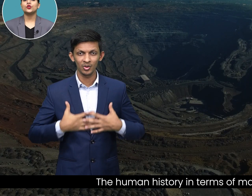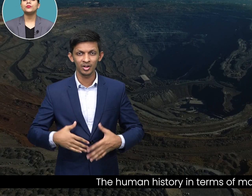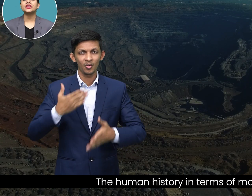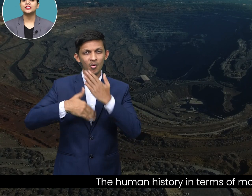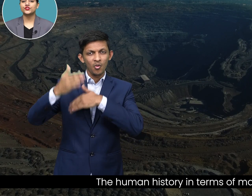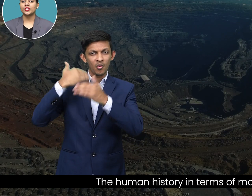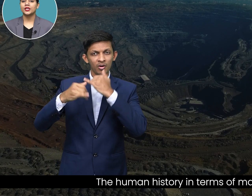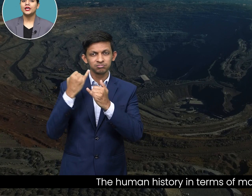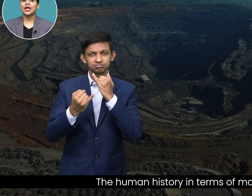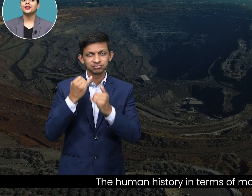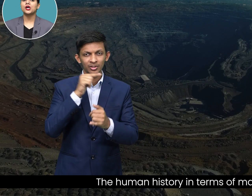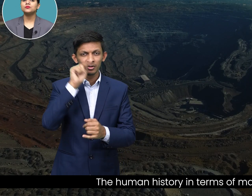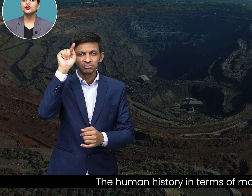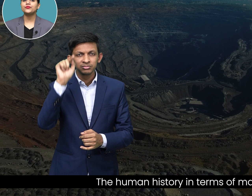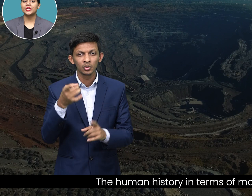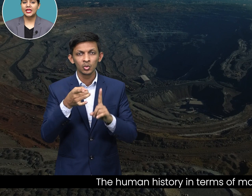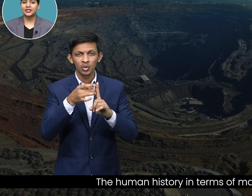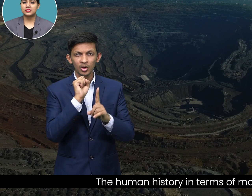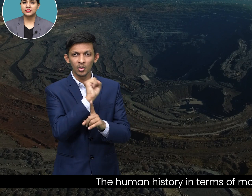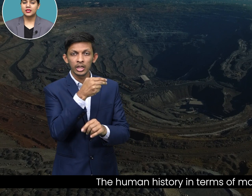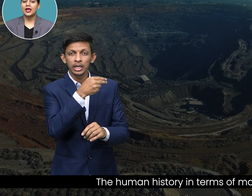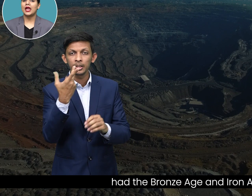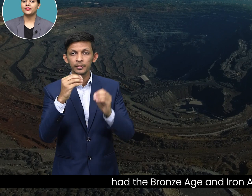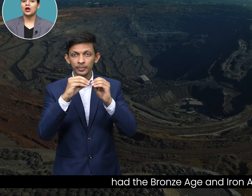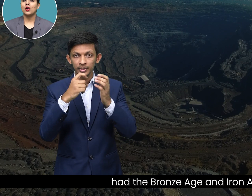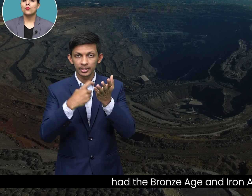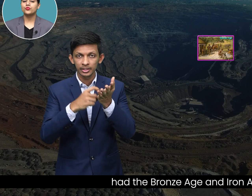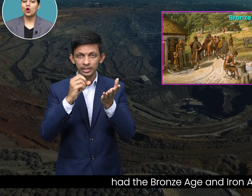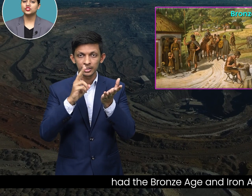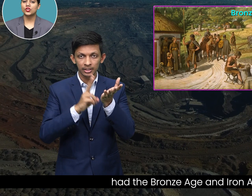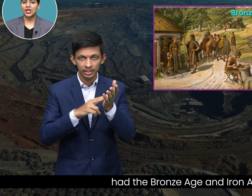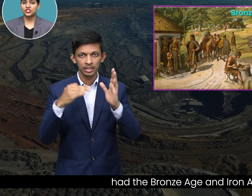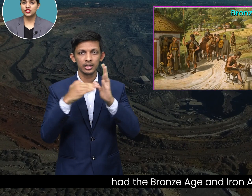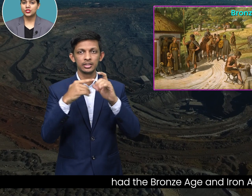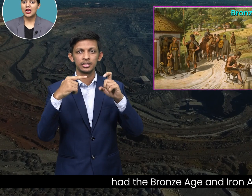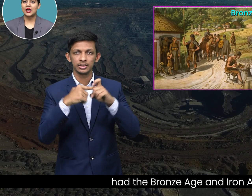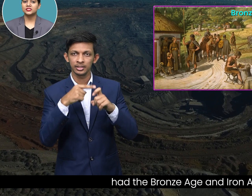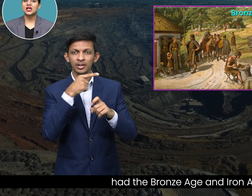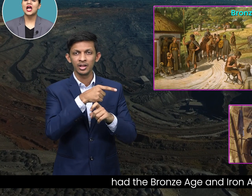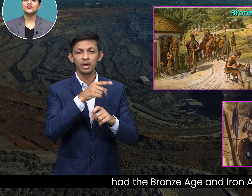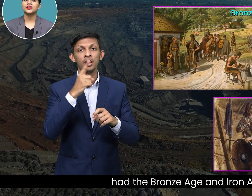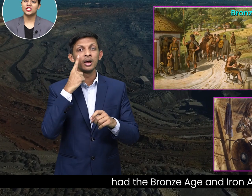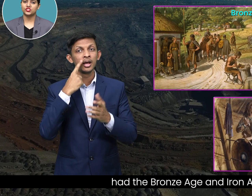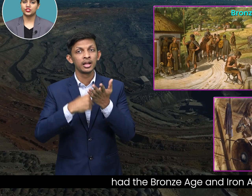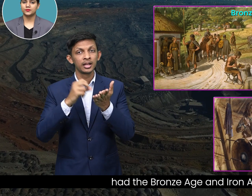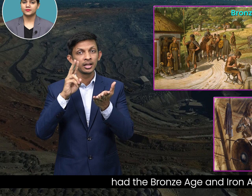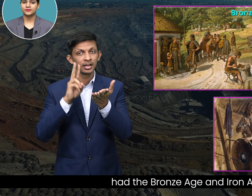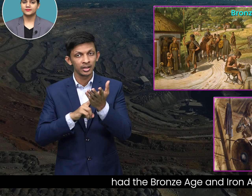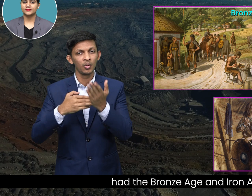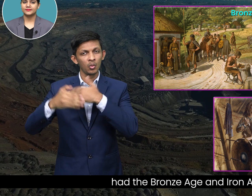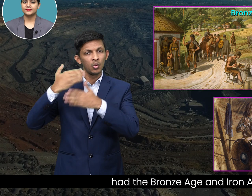The human history in terms of materials had the Bronze Age and Iron